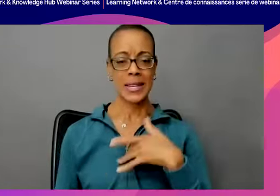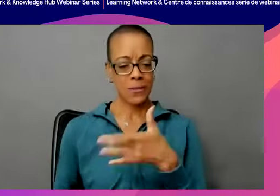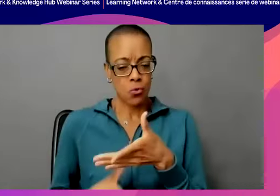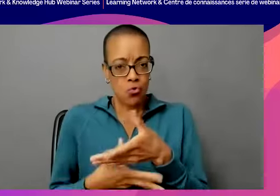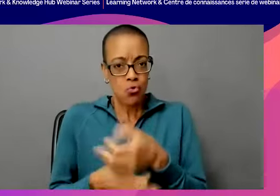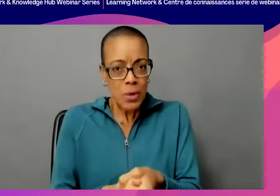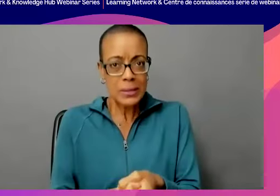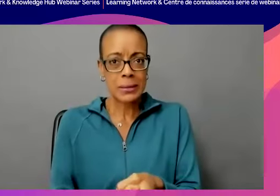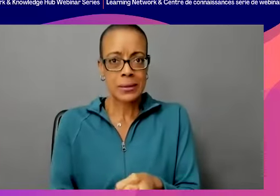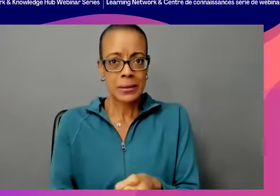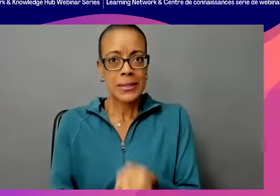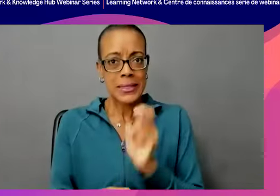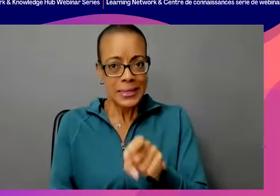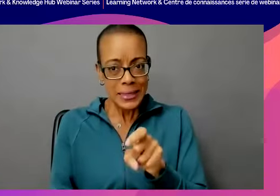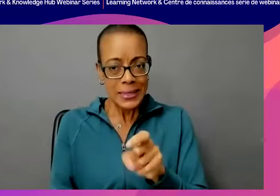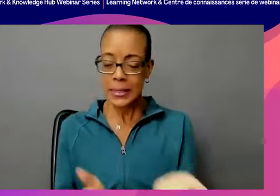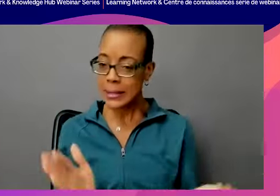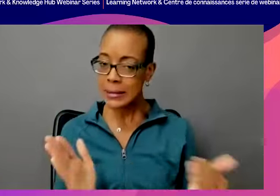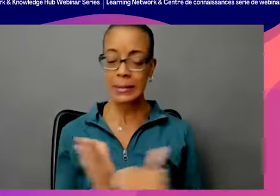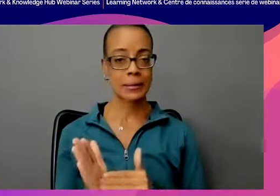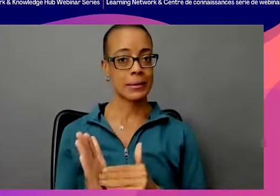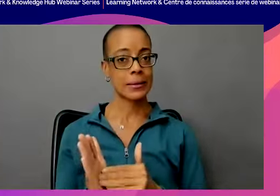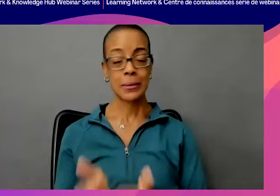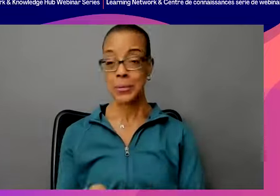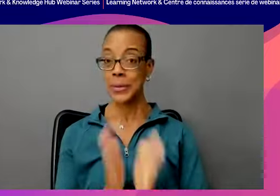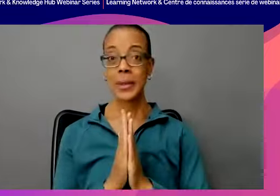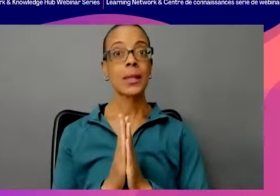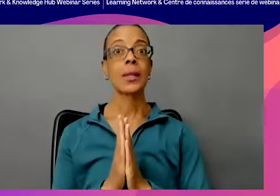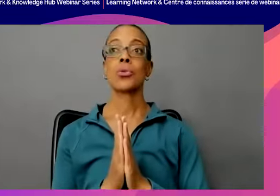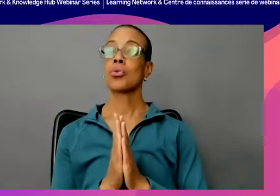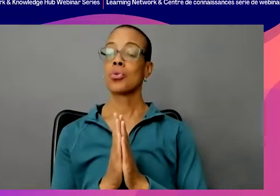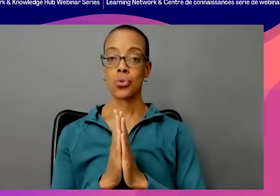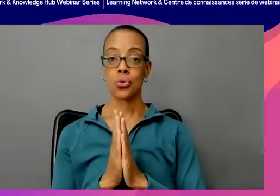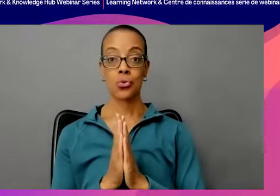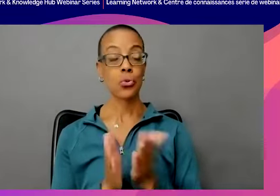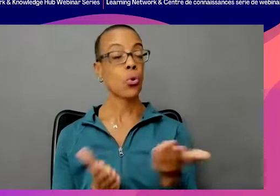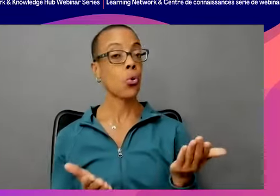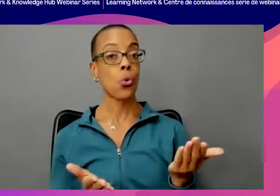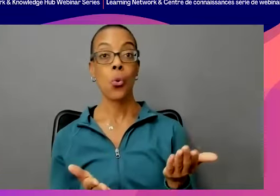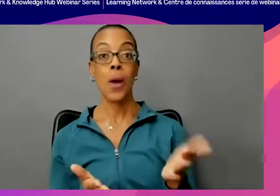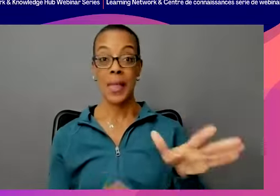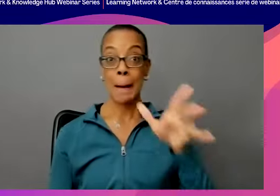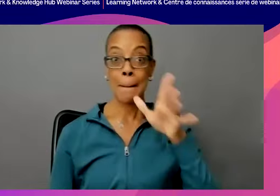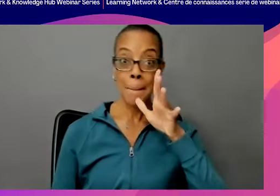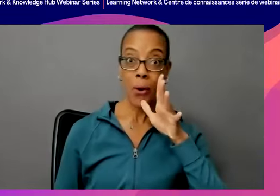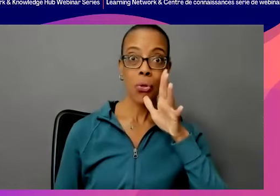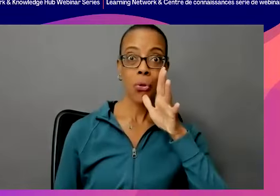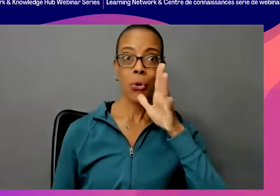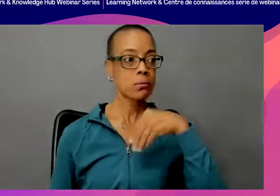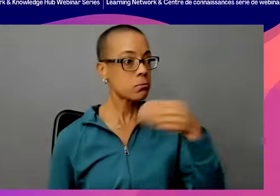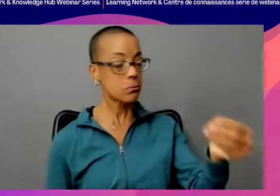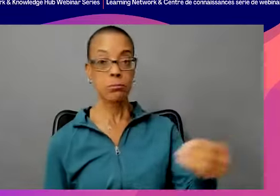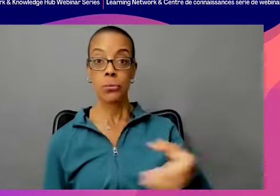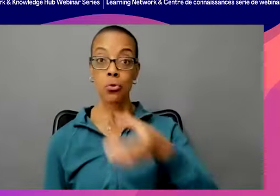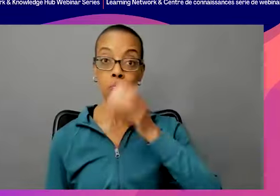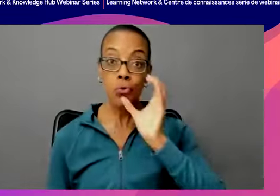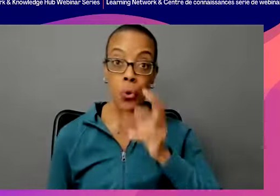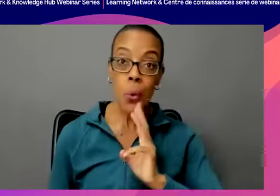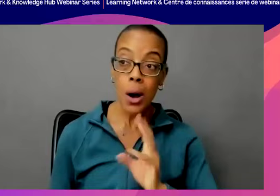So like, again, I'm saying, asking, you know, offer her a drink, offer her water, coffee, sit her